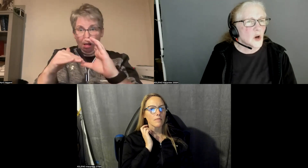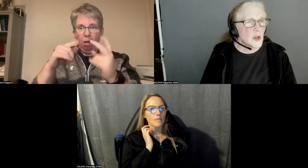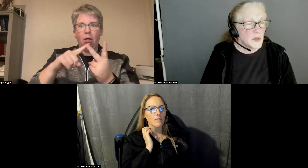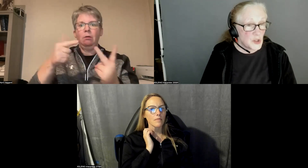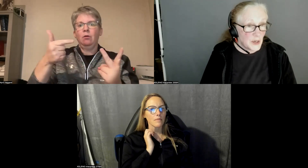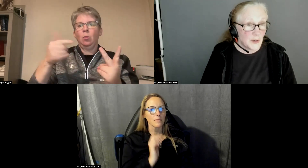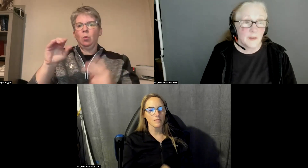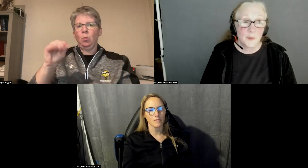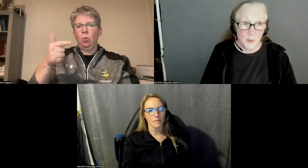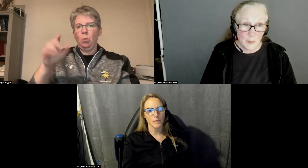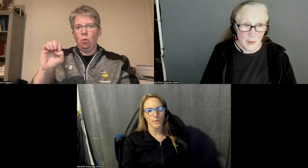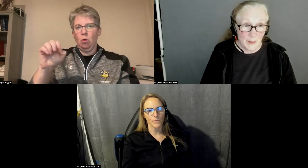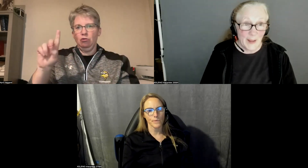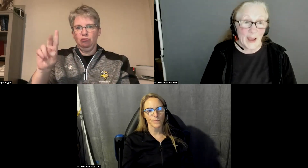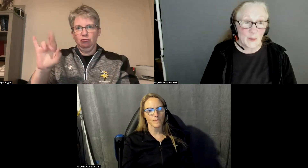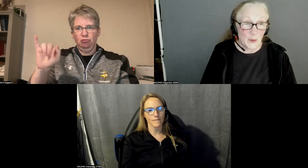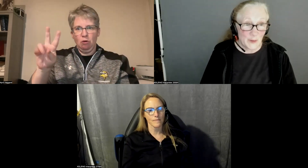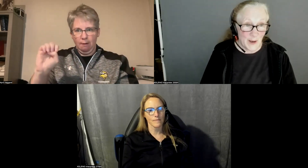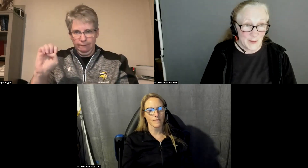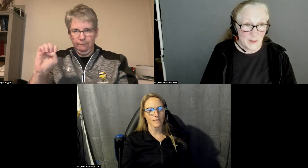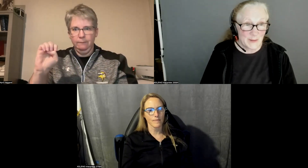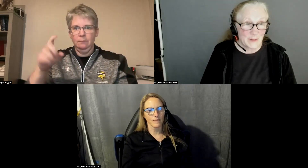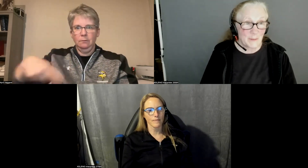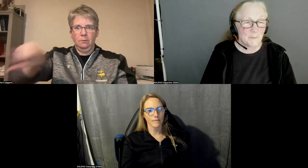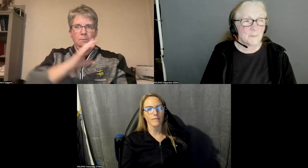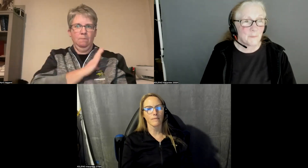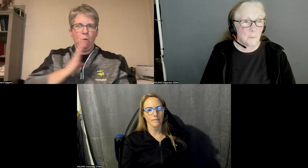So that's already been shared through email and Google Docs.